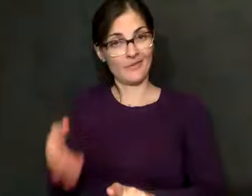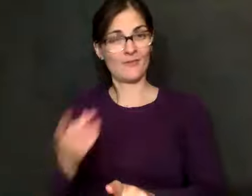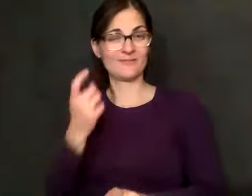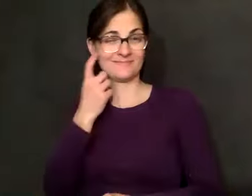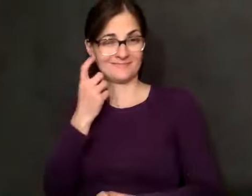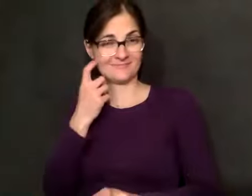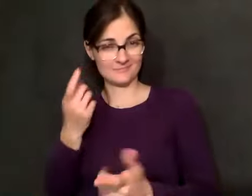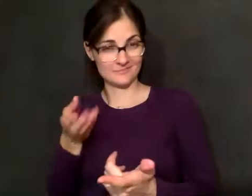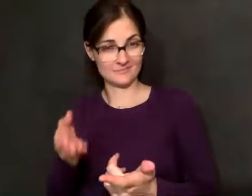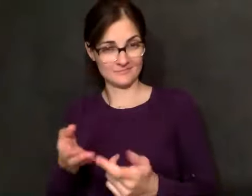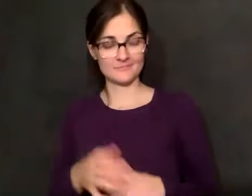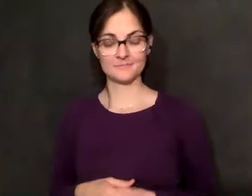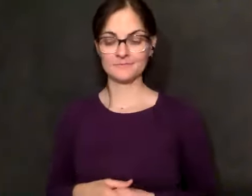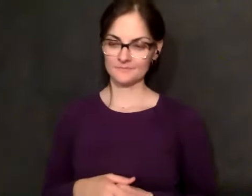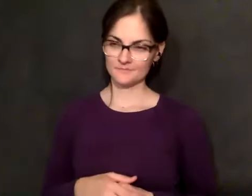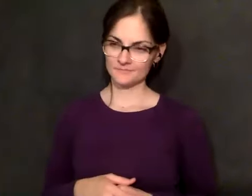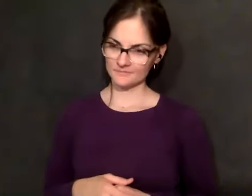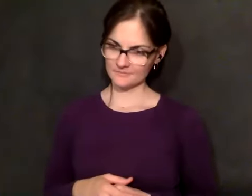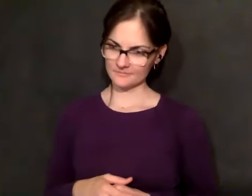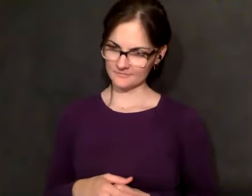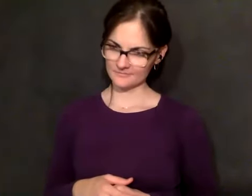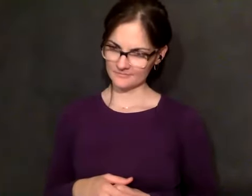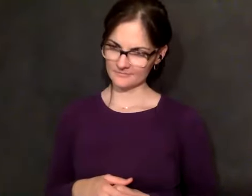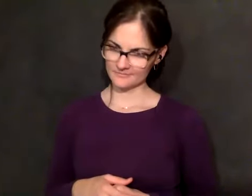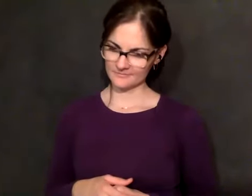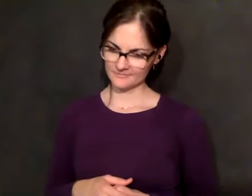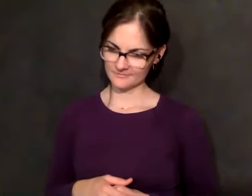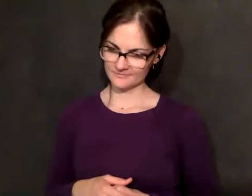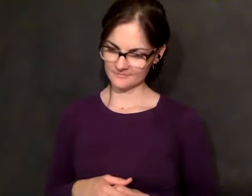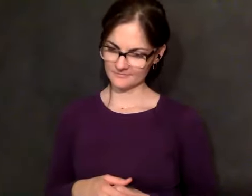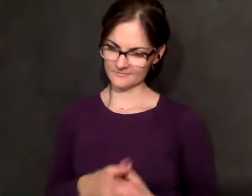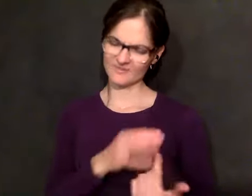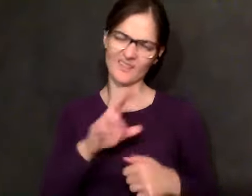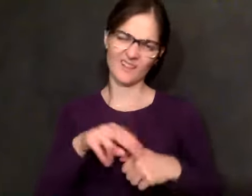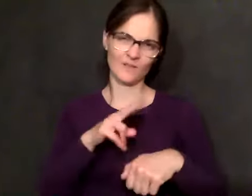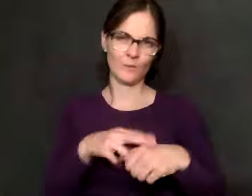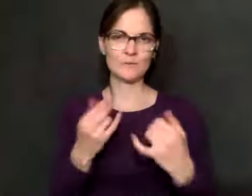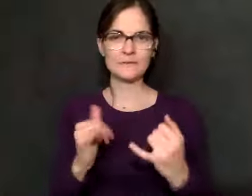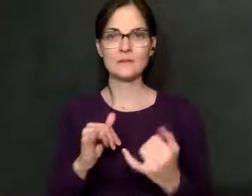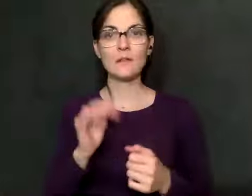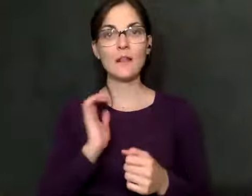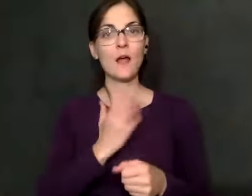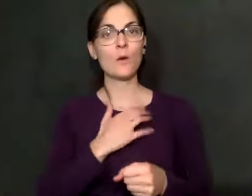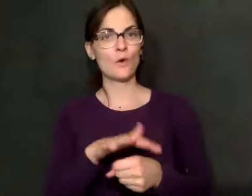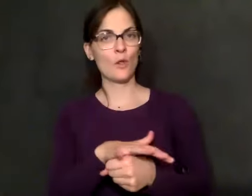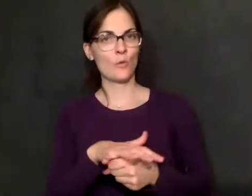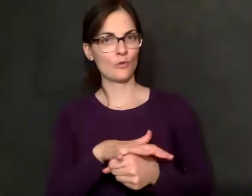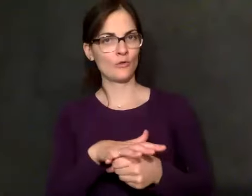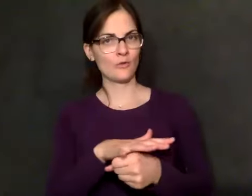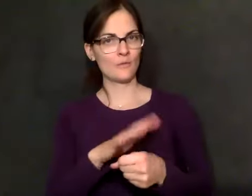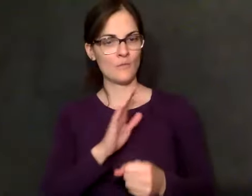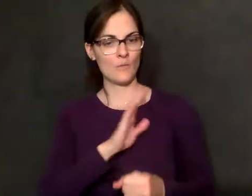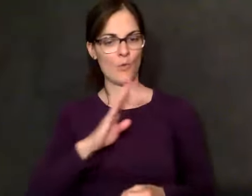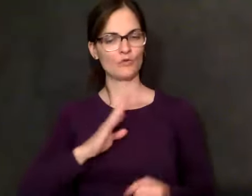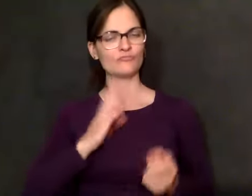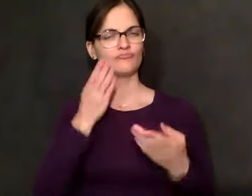that was a big event. Same story, just a few years ago. And then, of course, still being on our local board, as